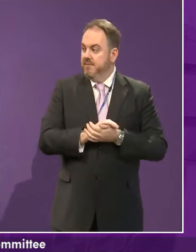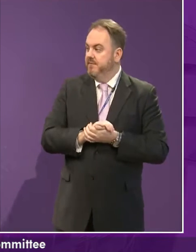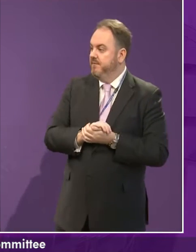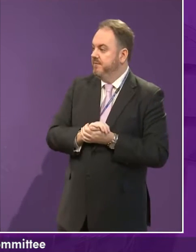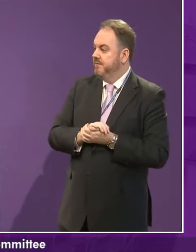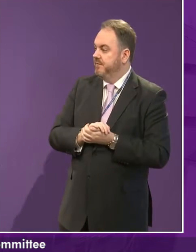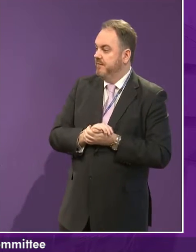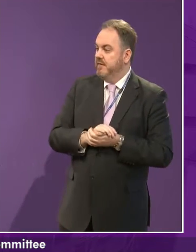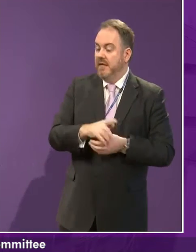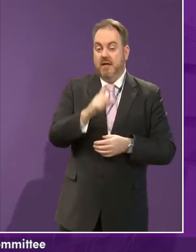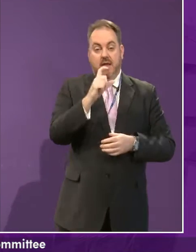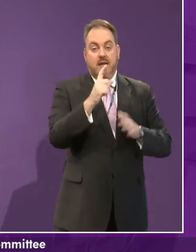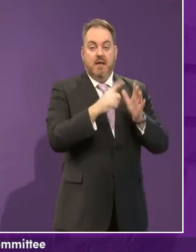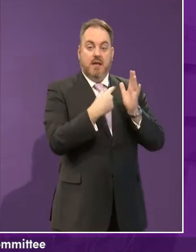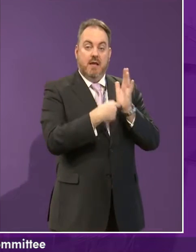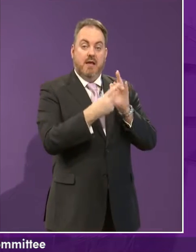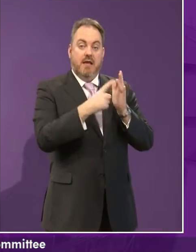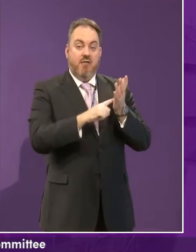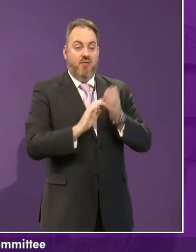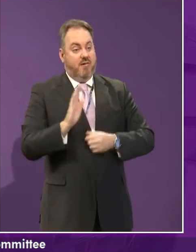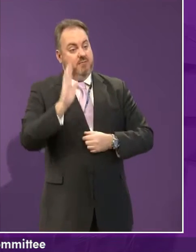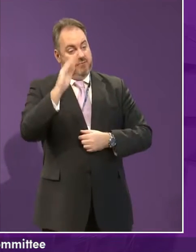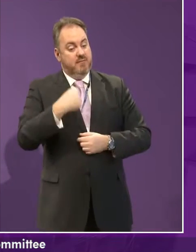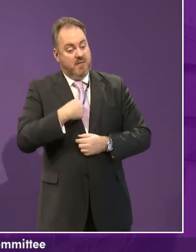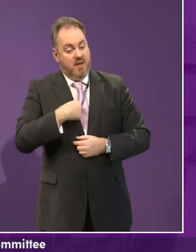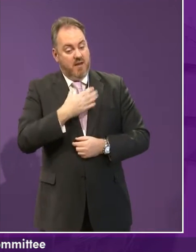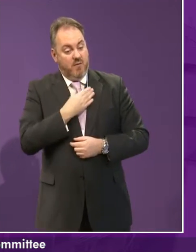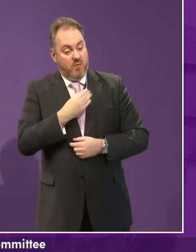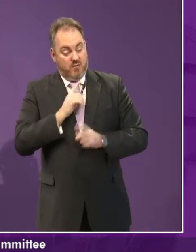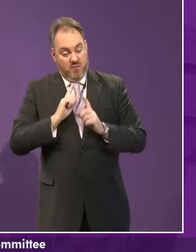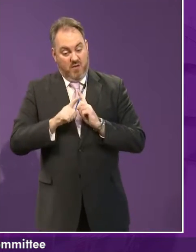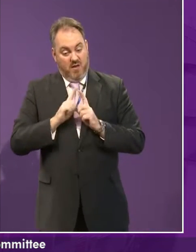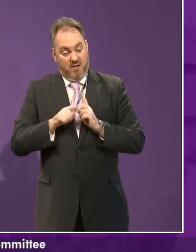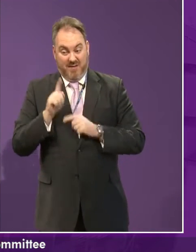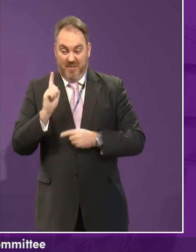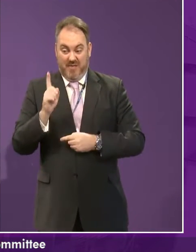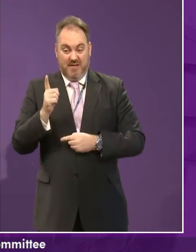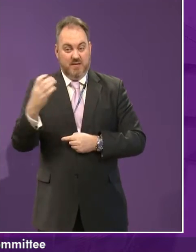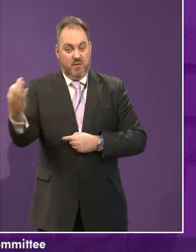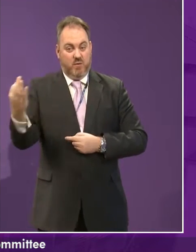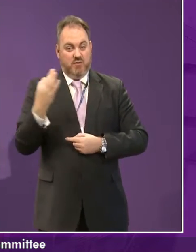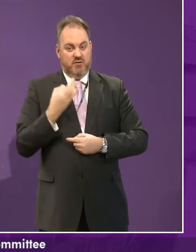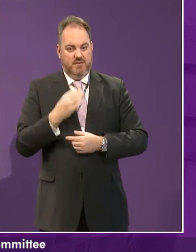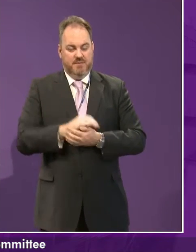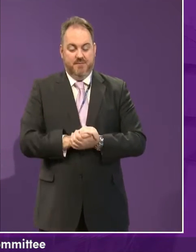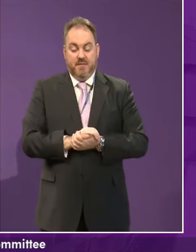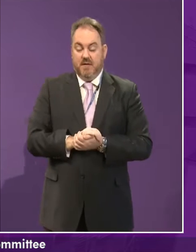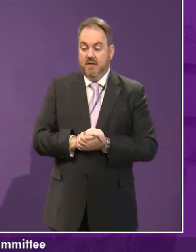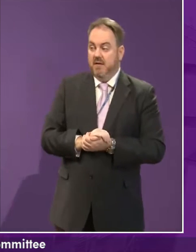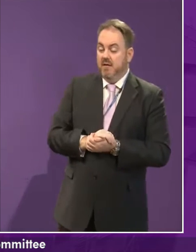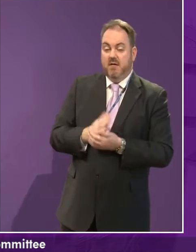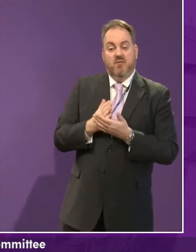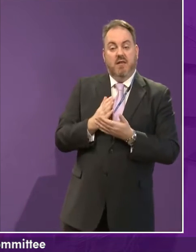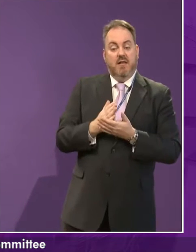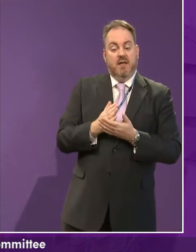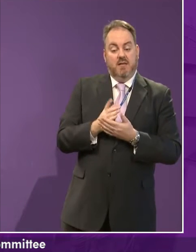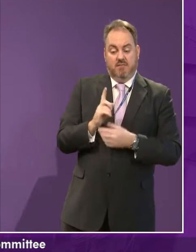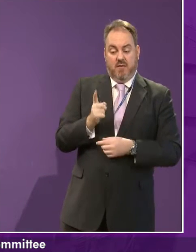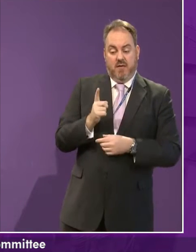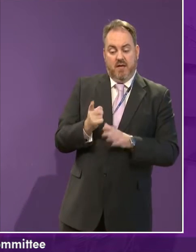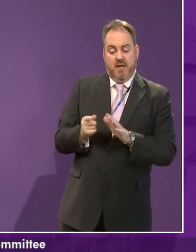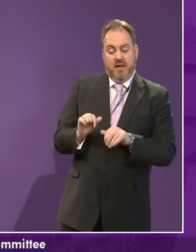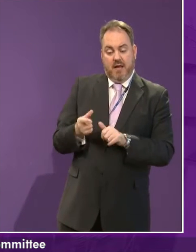and answer that. I mean, obviously, for students looking to do undergraduate study in the United Kingdom, the